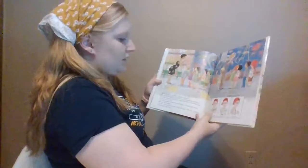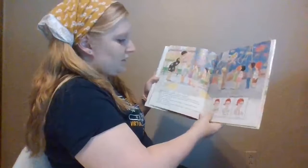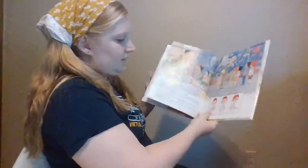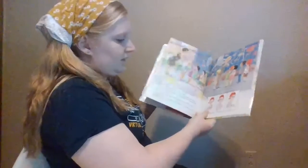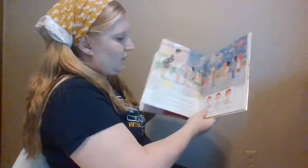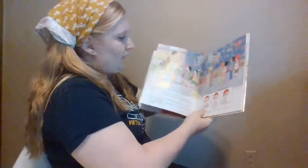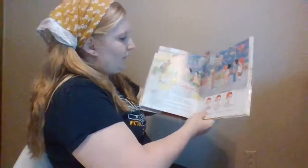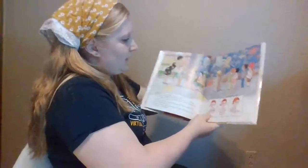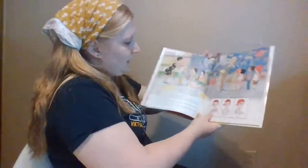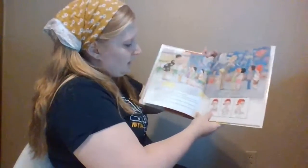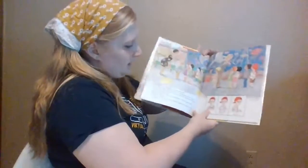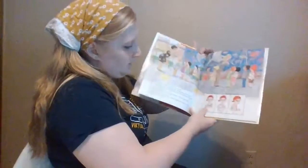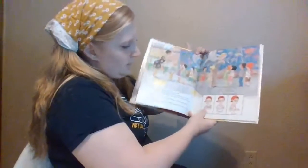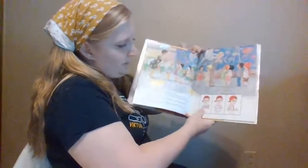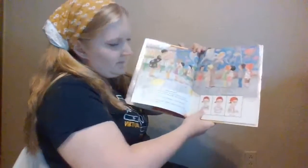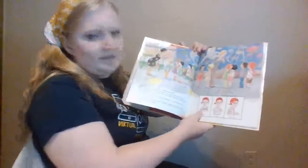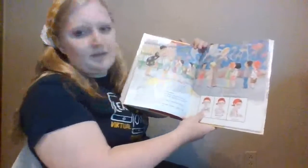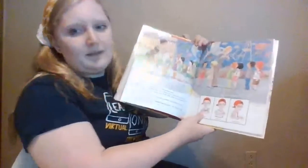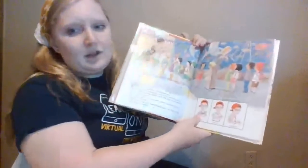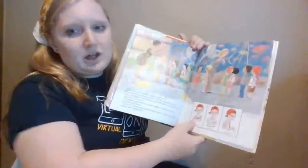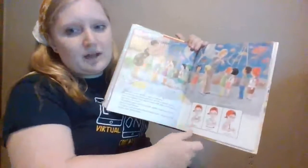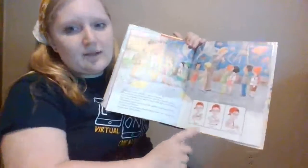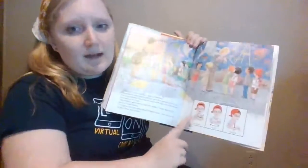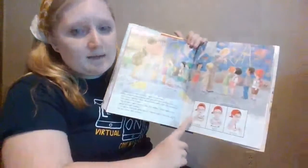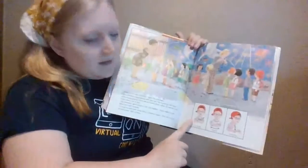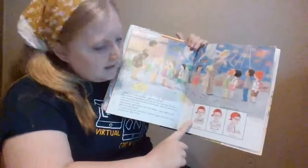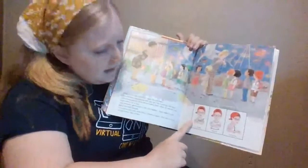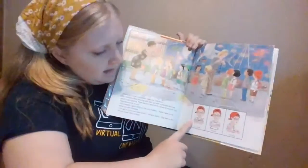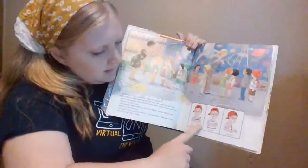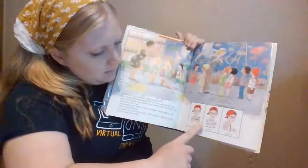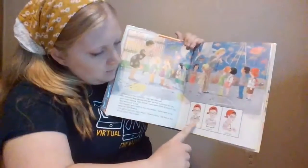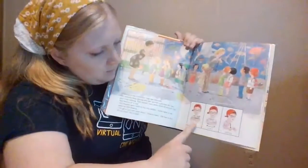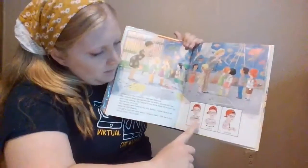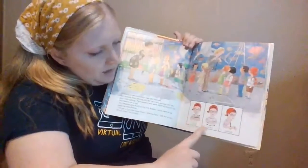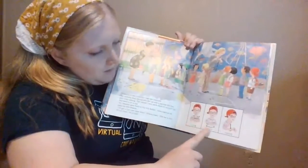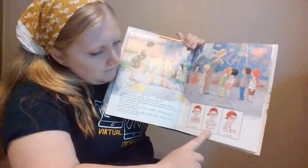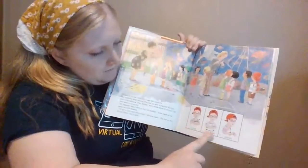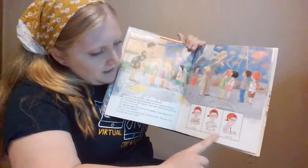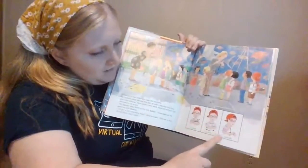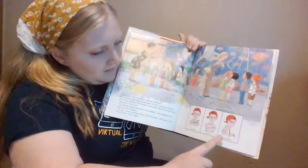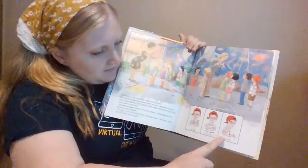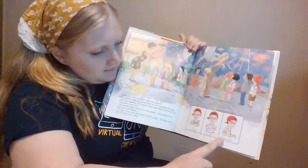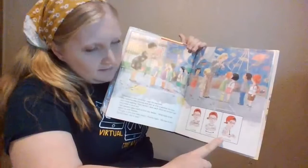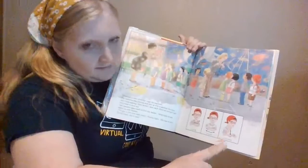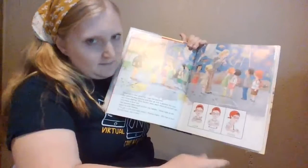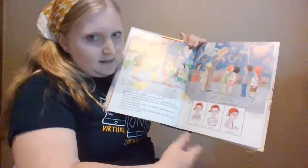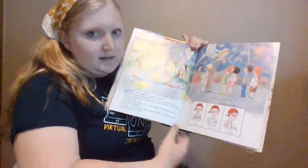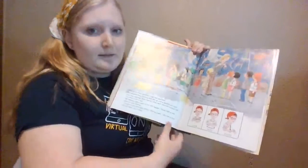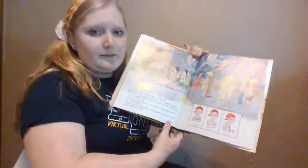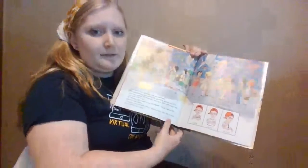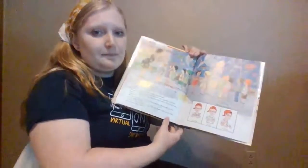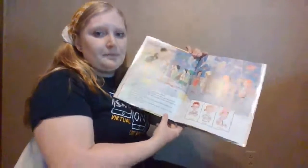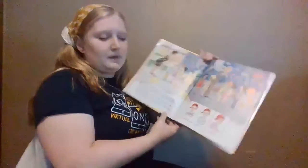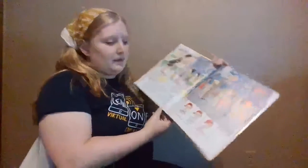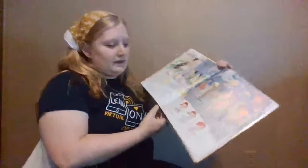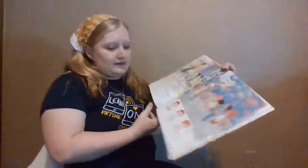Oh, so over here, Moses is teaching us how to sign a new baby sister. So let's